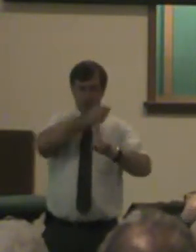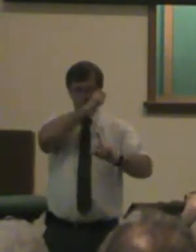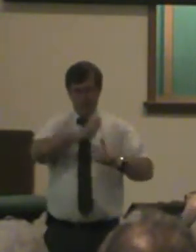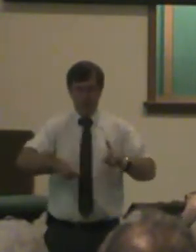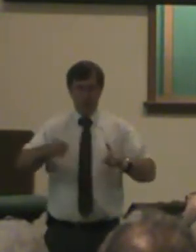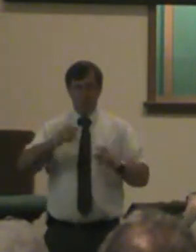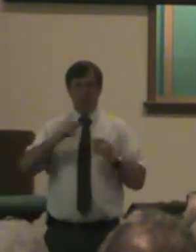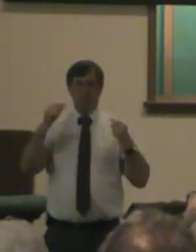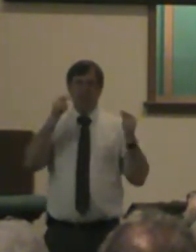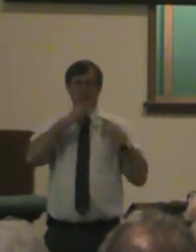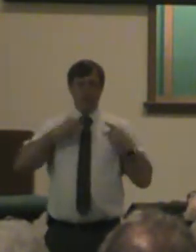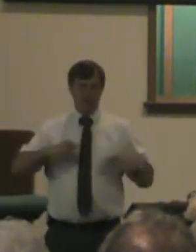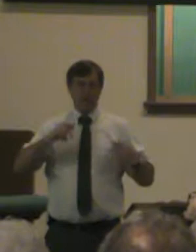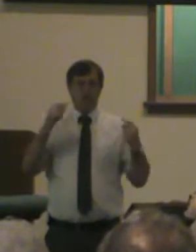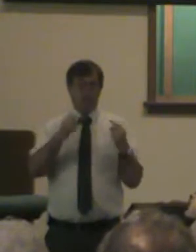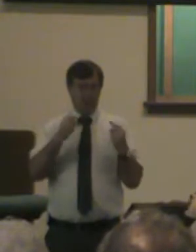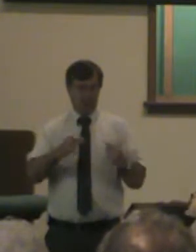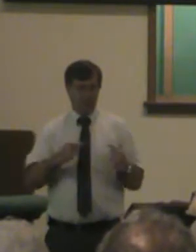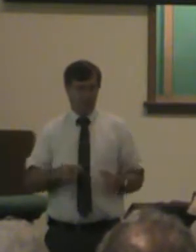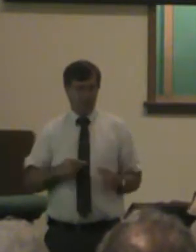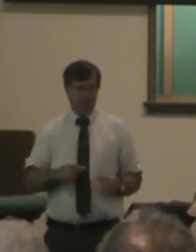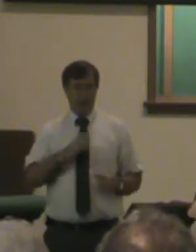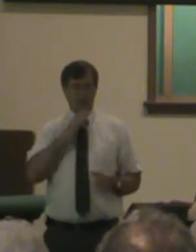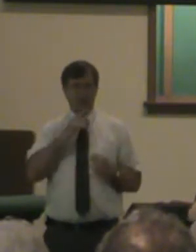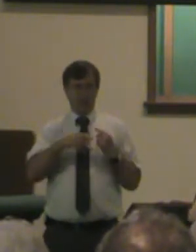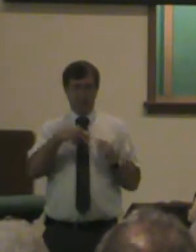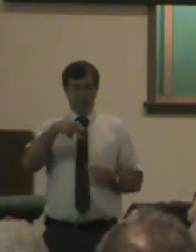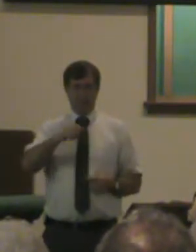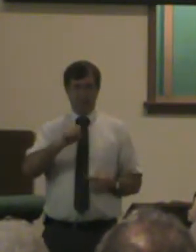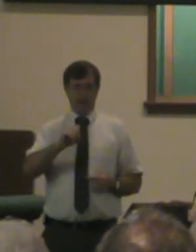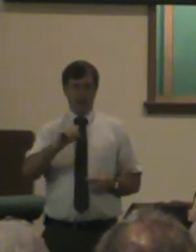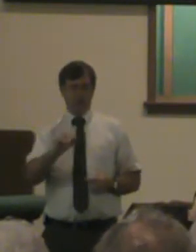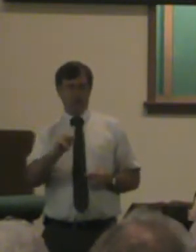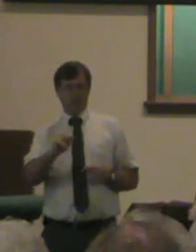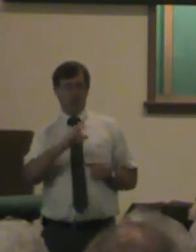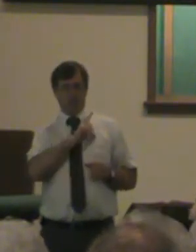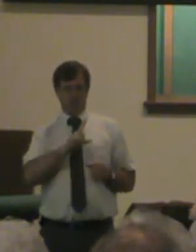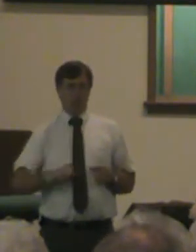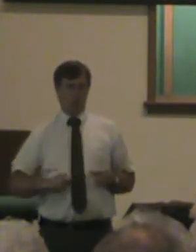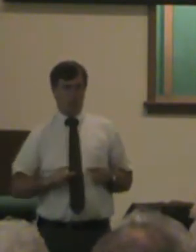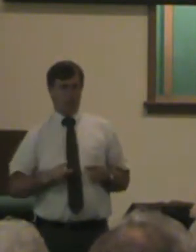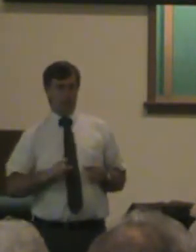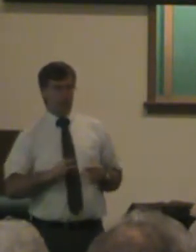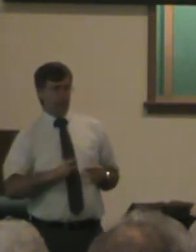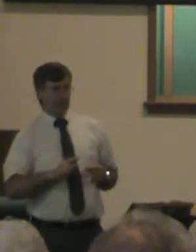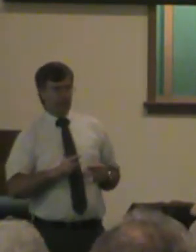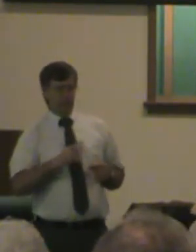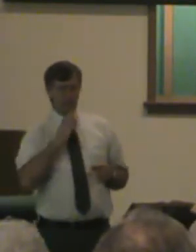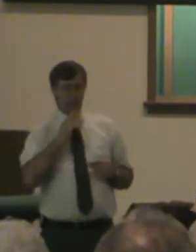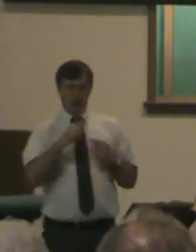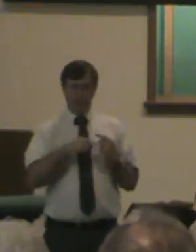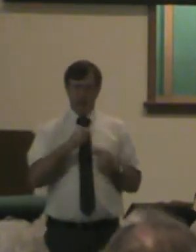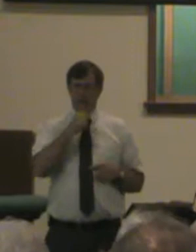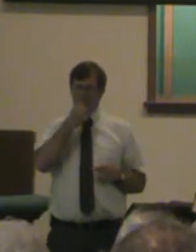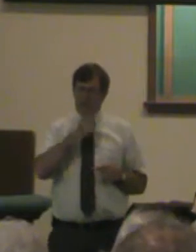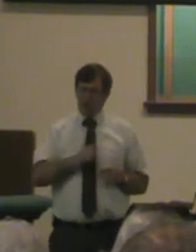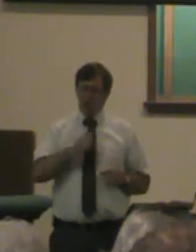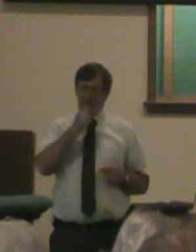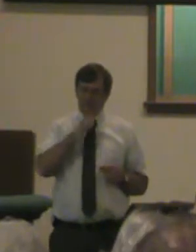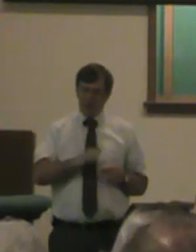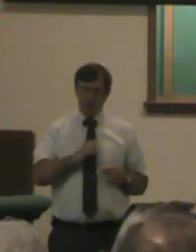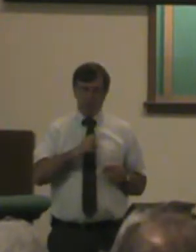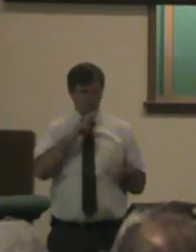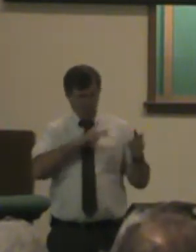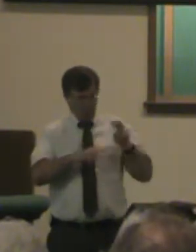The physical pain, and often we talk about the passion of the Lord, and we talk about what he's going through, and we talk about the suffering experience, and we look at it